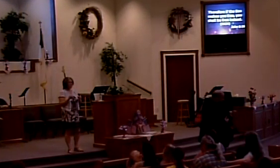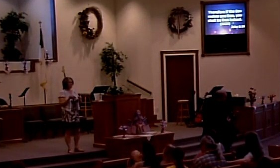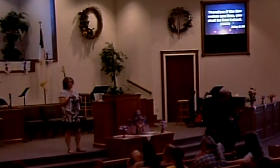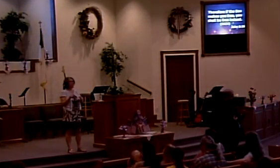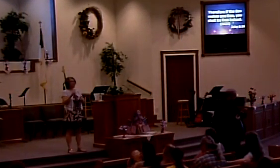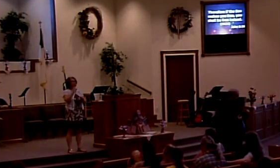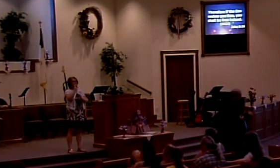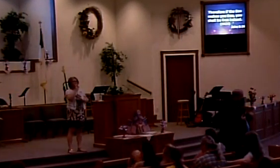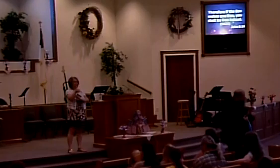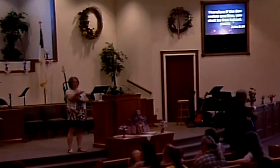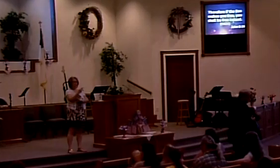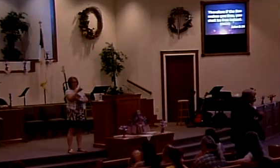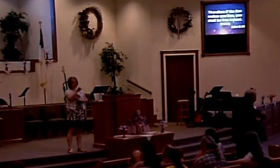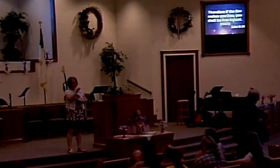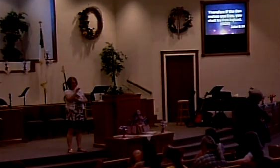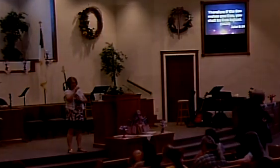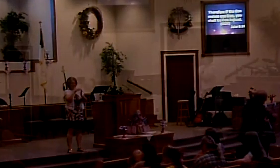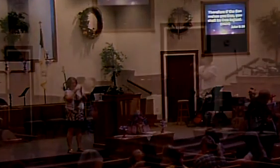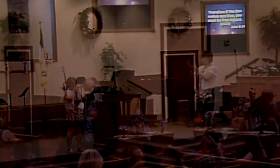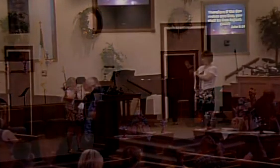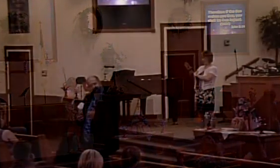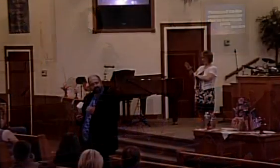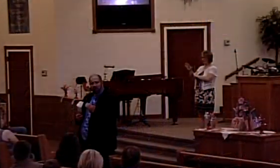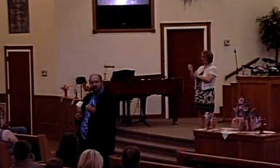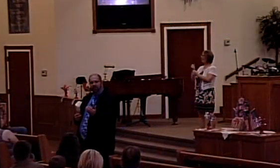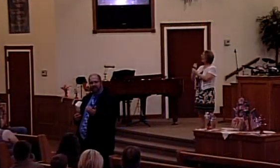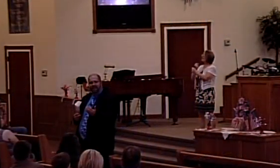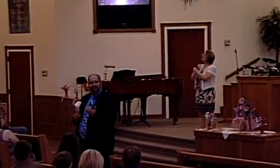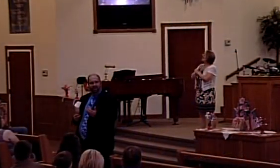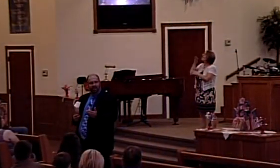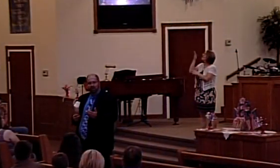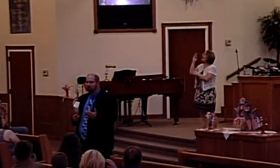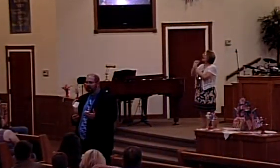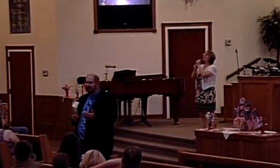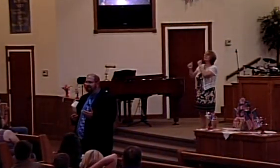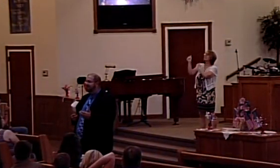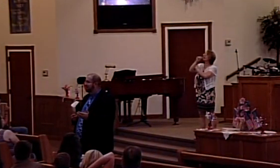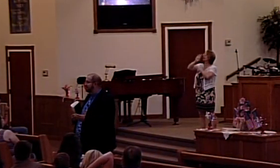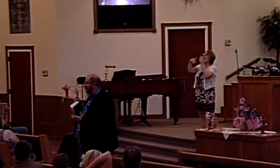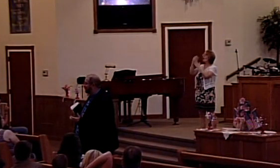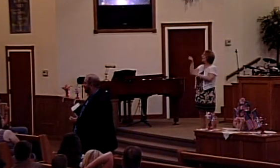in chapter 5, it said this. It said, it's the love of God that passes all understanding.